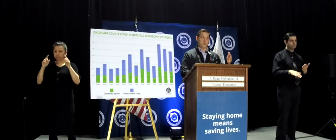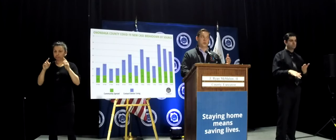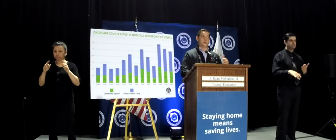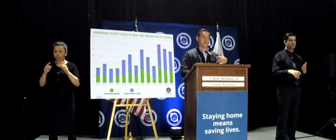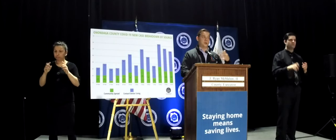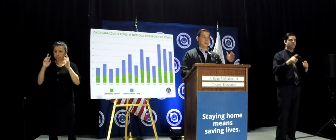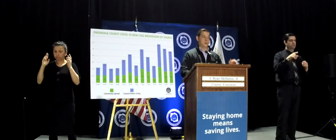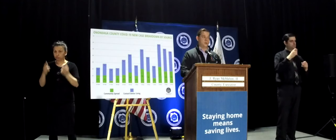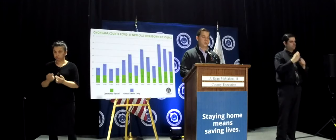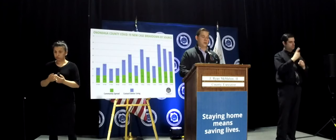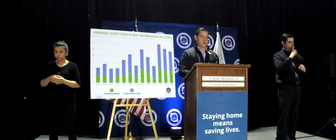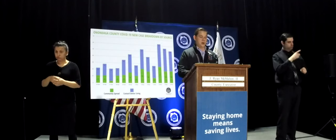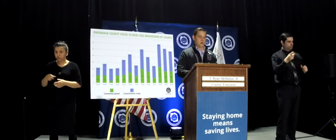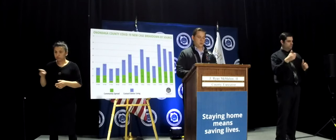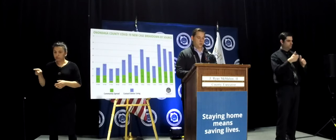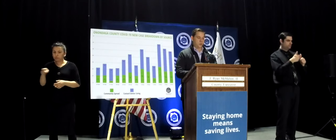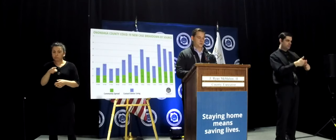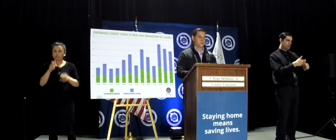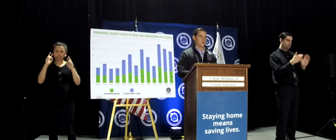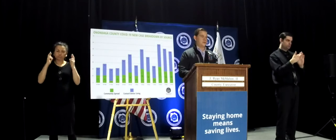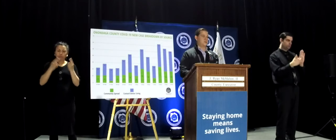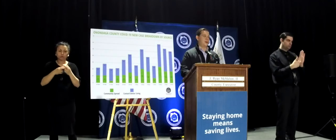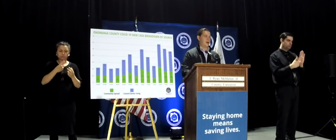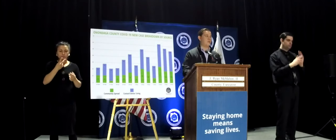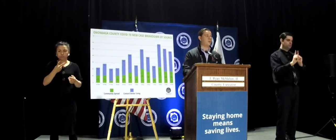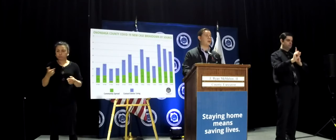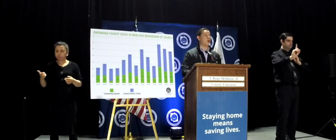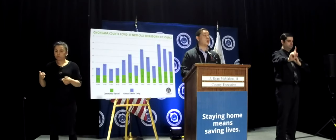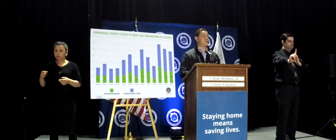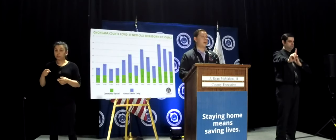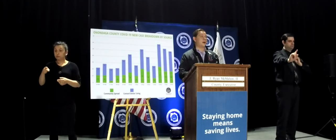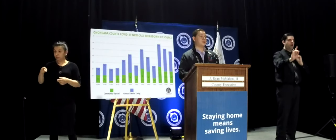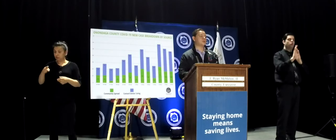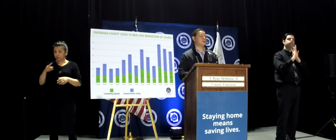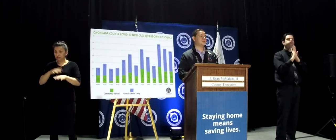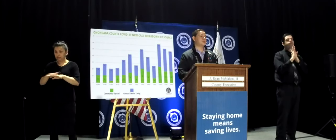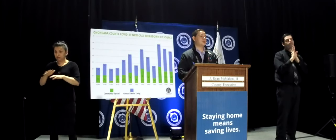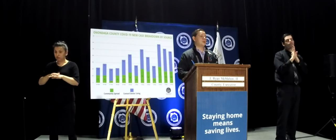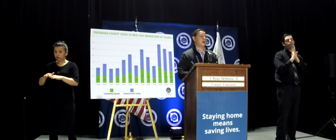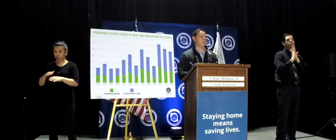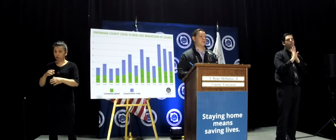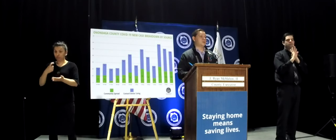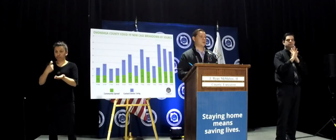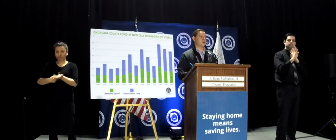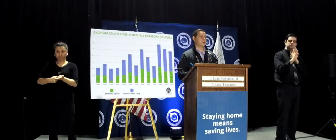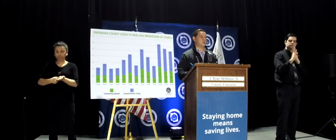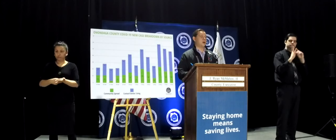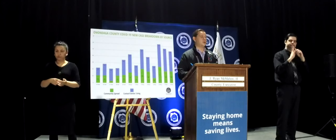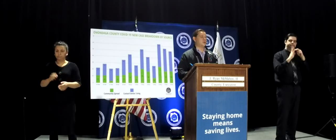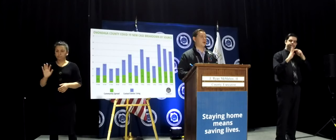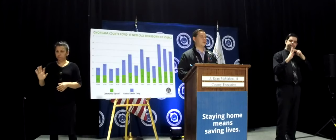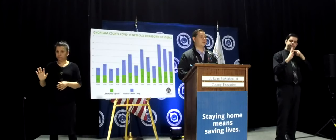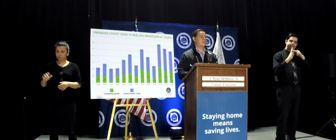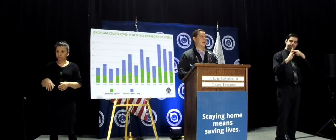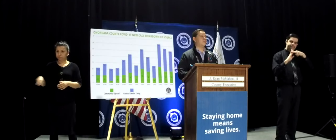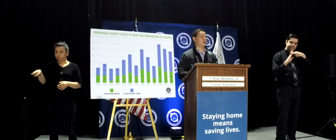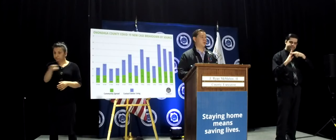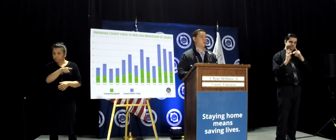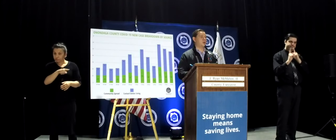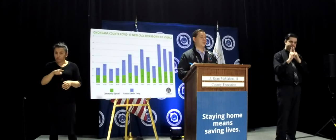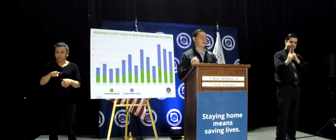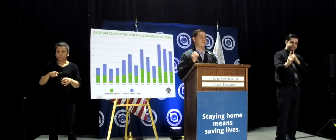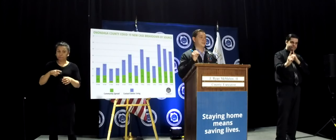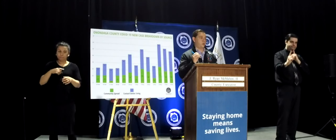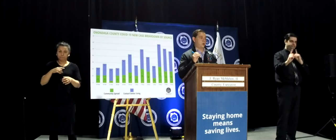they're doing what they need to do. The rules, everybody knows about it. So these business owners, the margin of error for them not